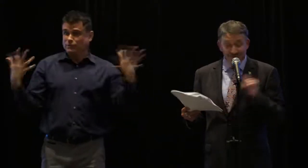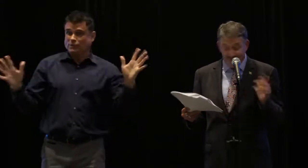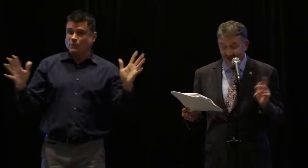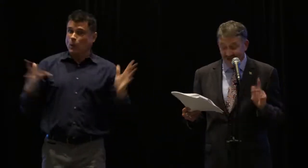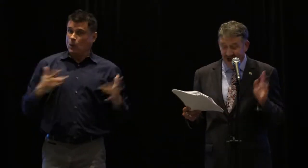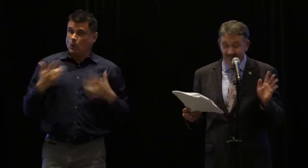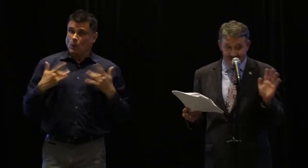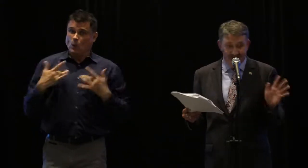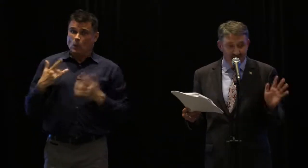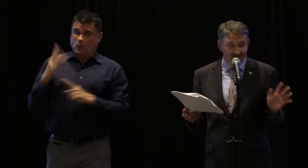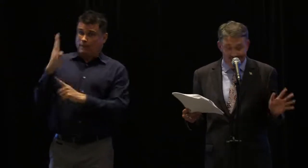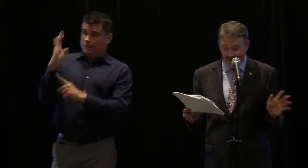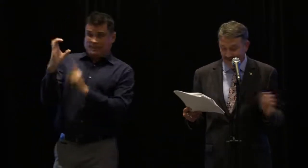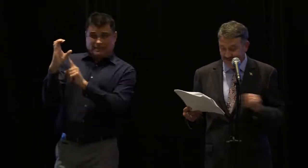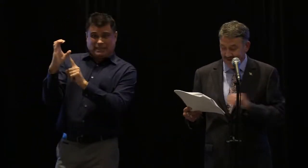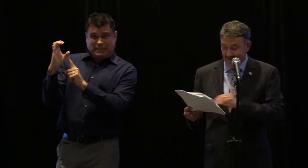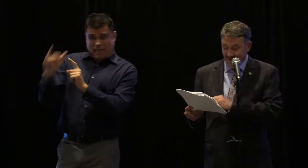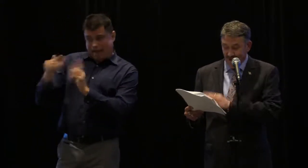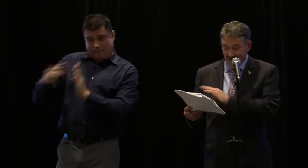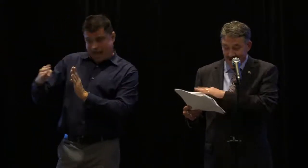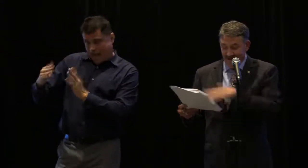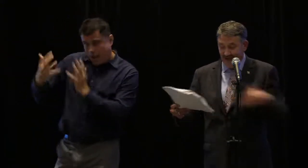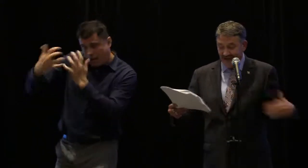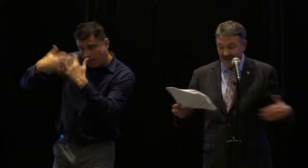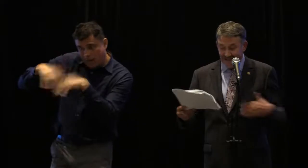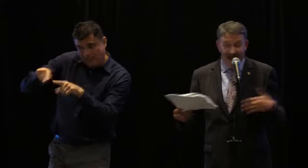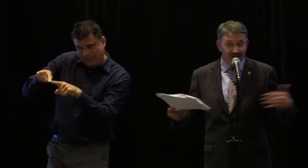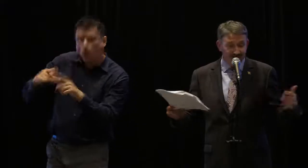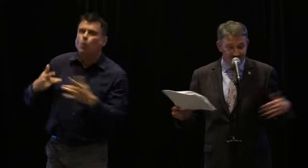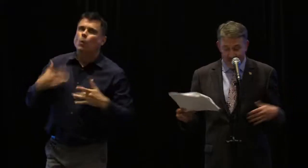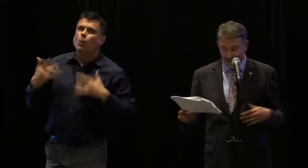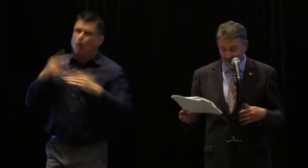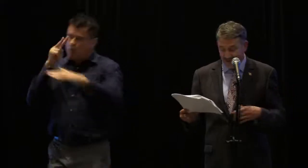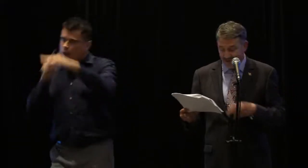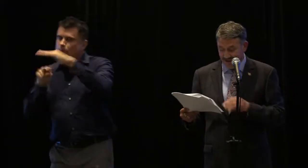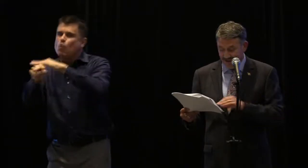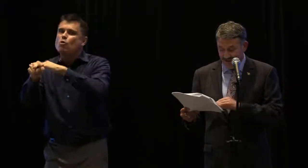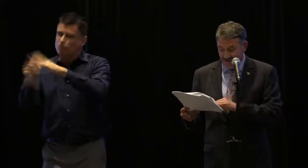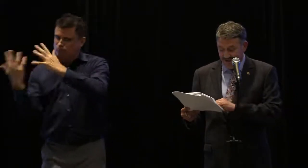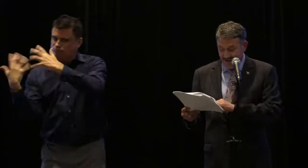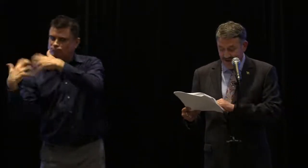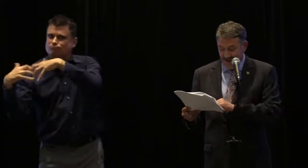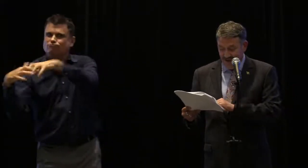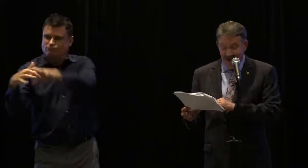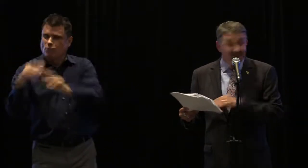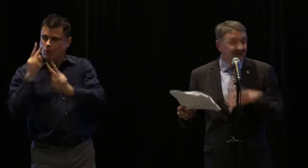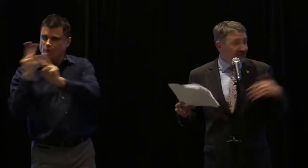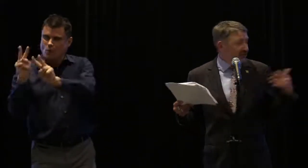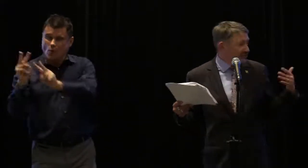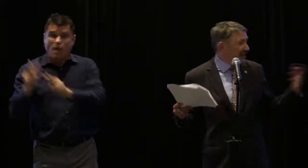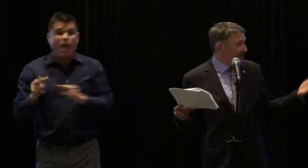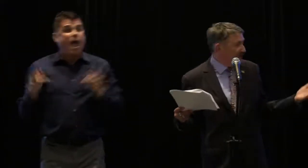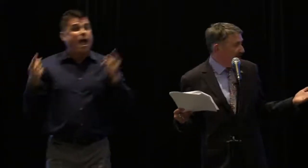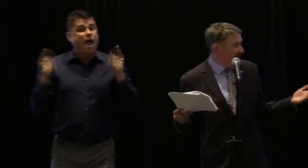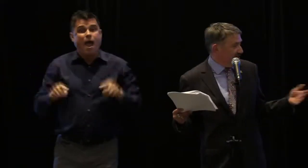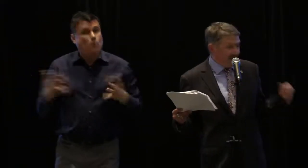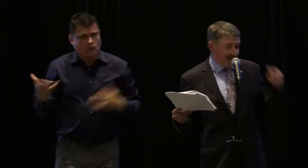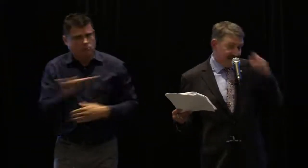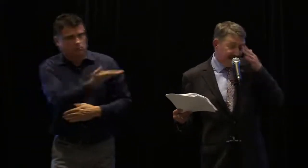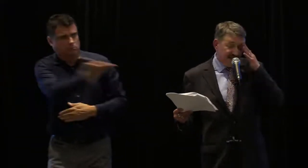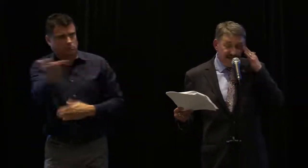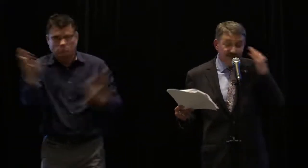it was the first time in a long time that we were able to actually gather in person and to